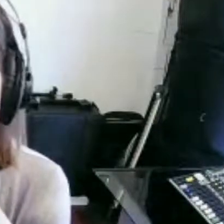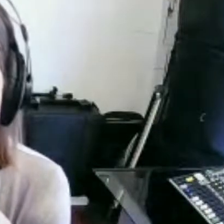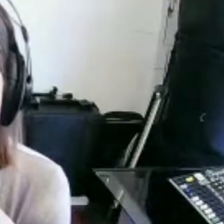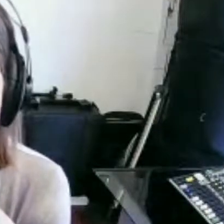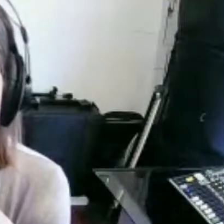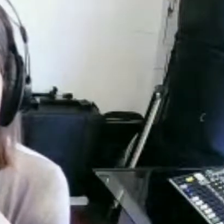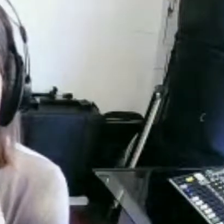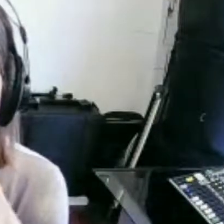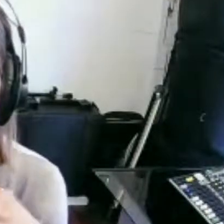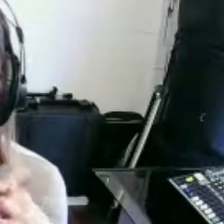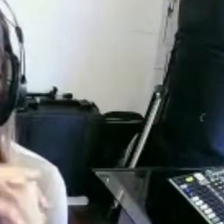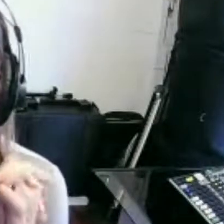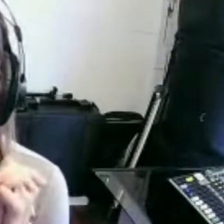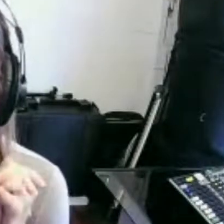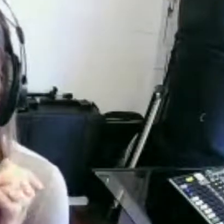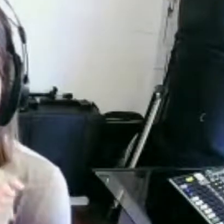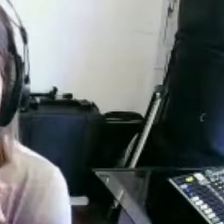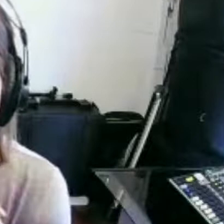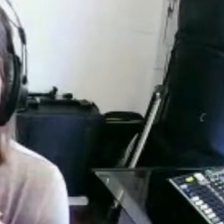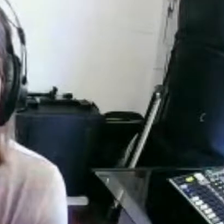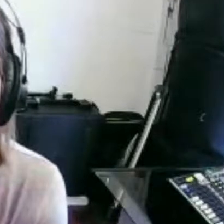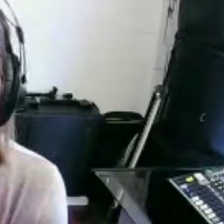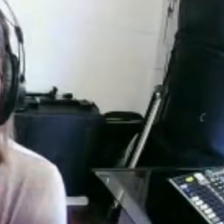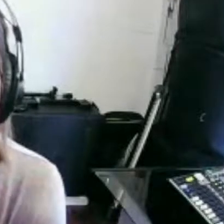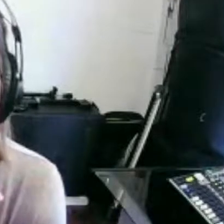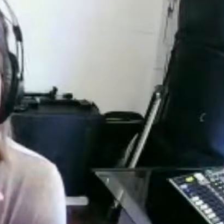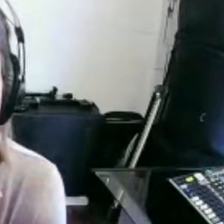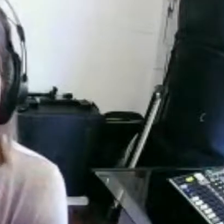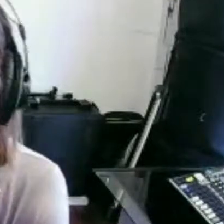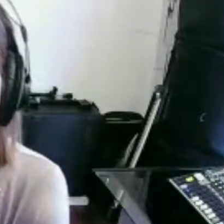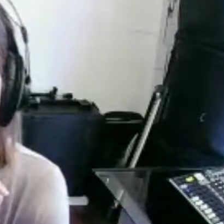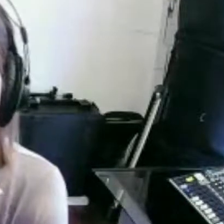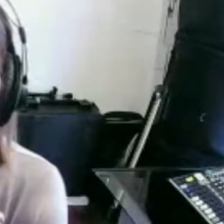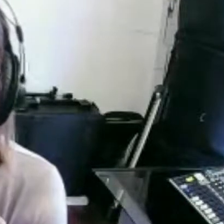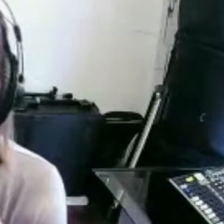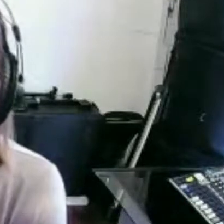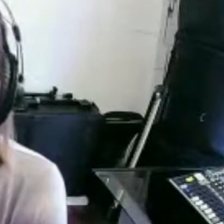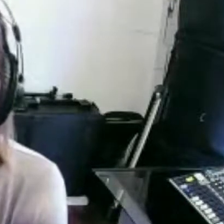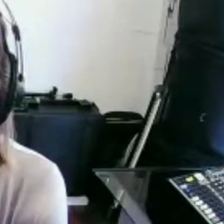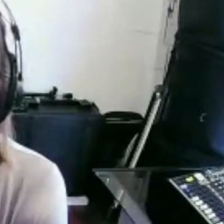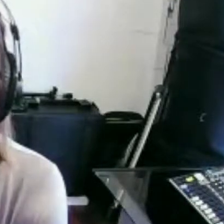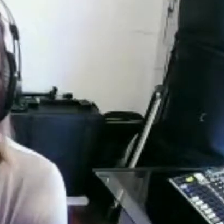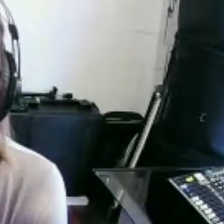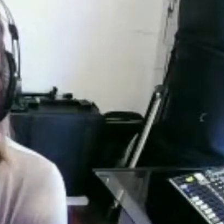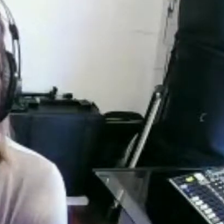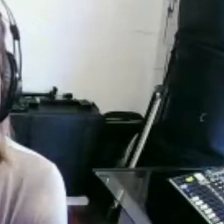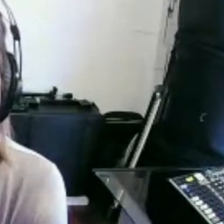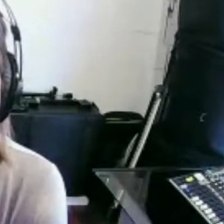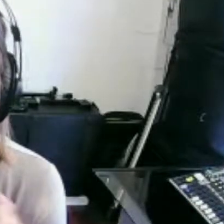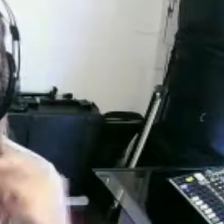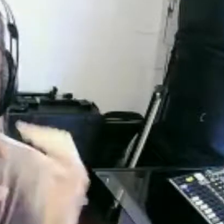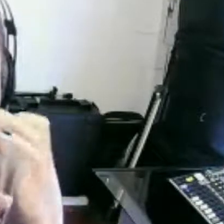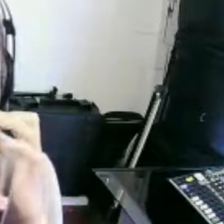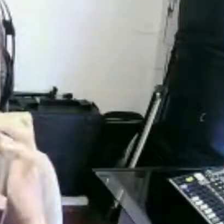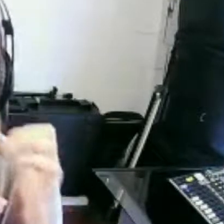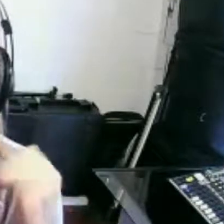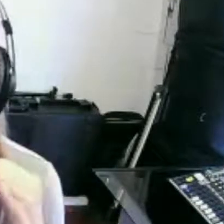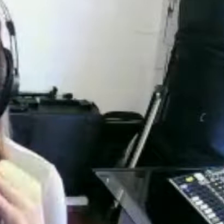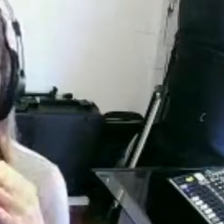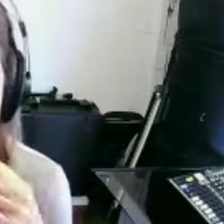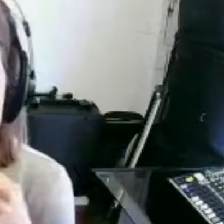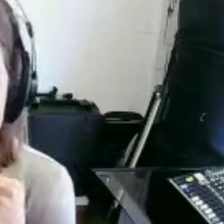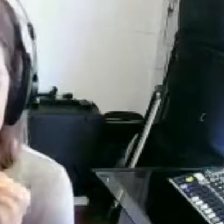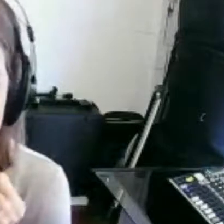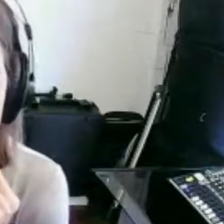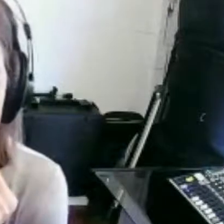It's midday here at the Pacific Northwest and 1 p.m. to be exact. And you might be playing hooky with work,